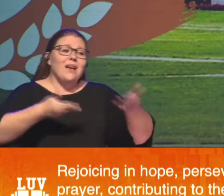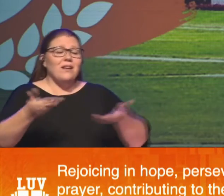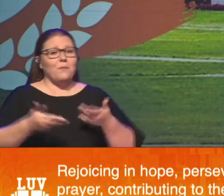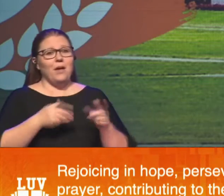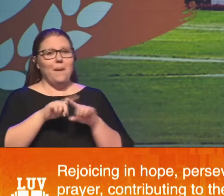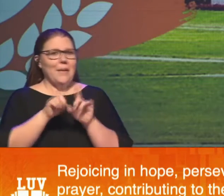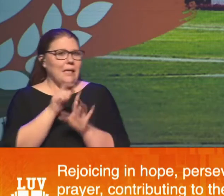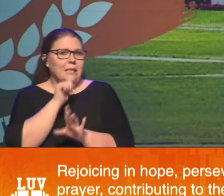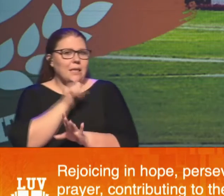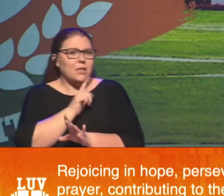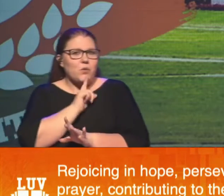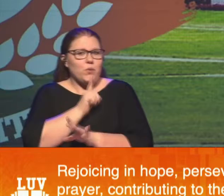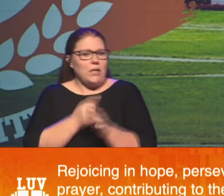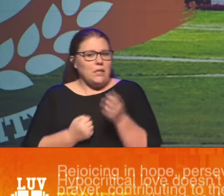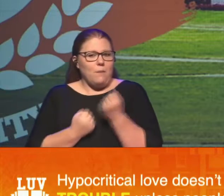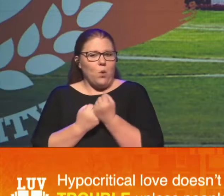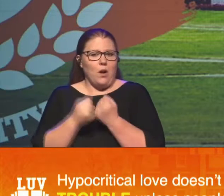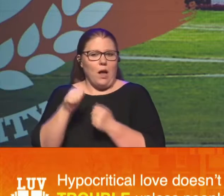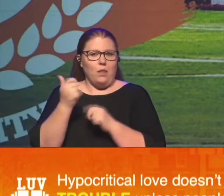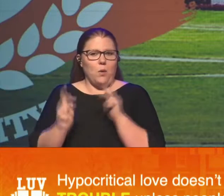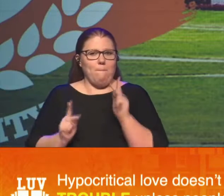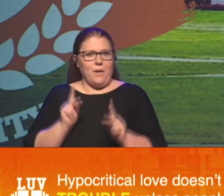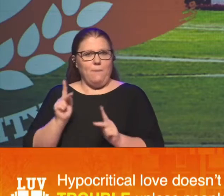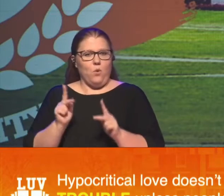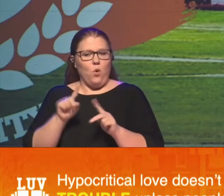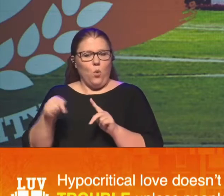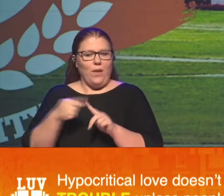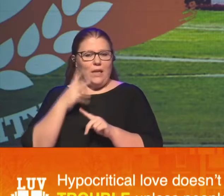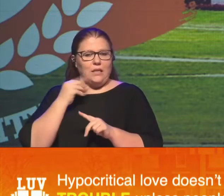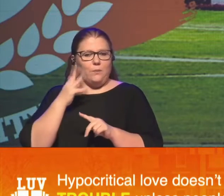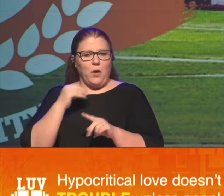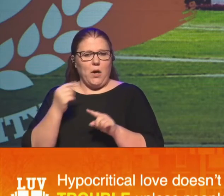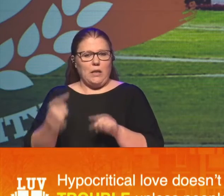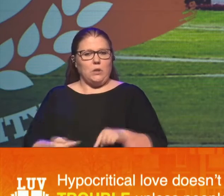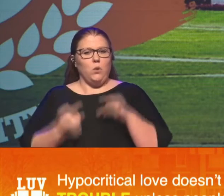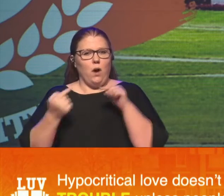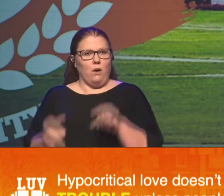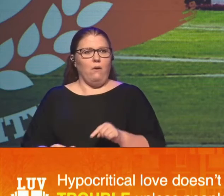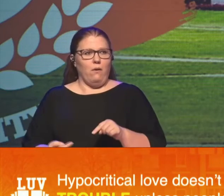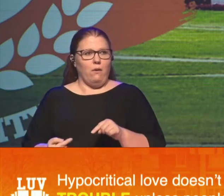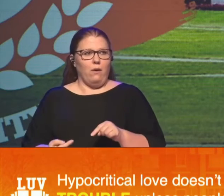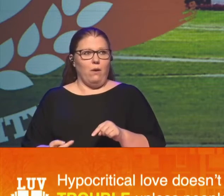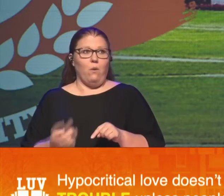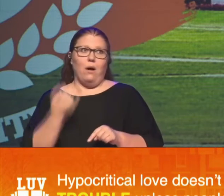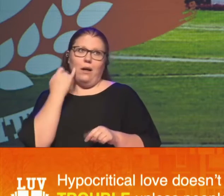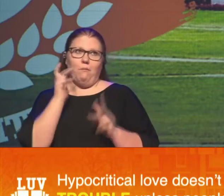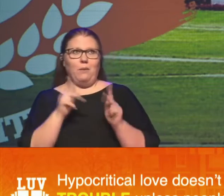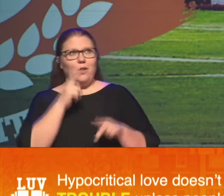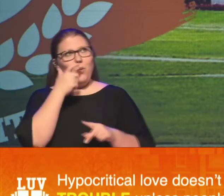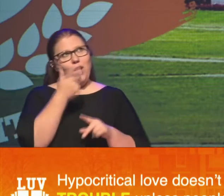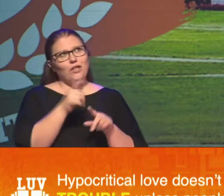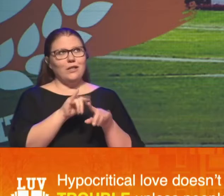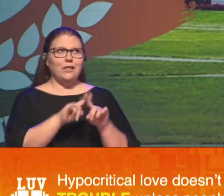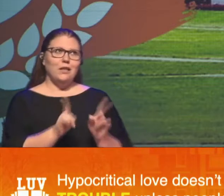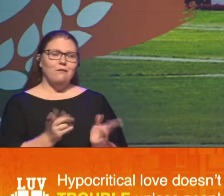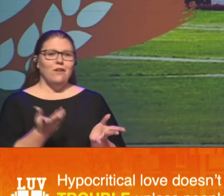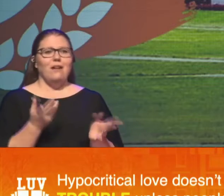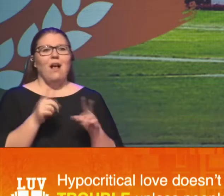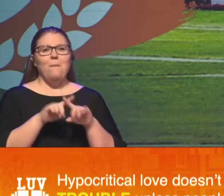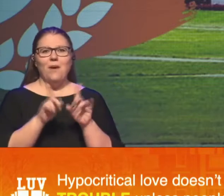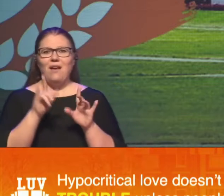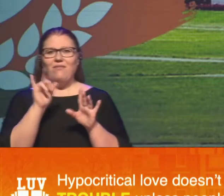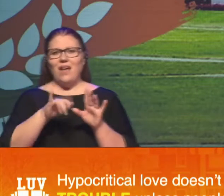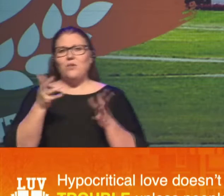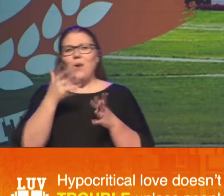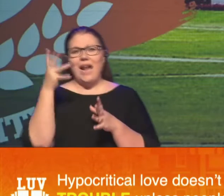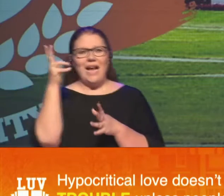stuff, but it doesn't really support others in times of trouble unless people are watching. Right? Because that's what I hear